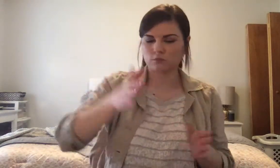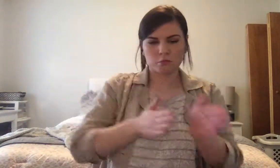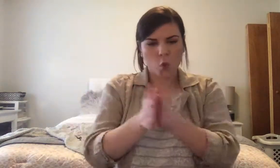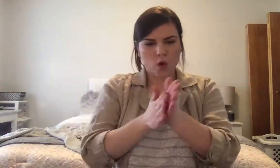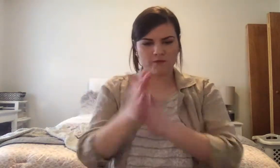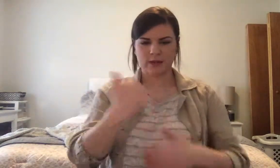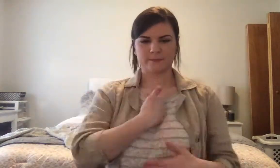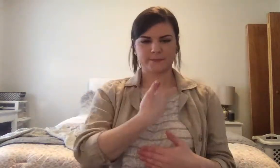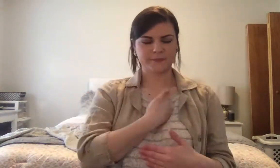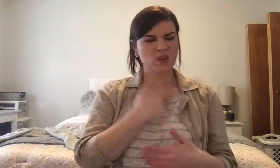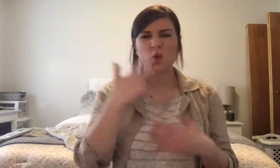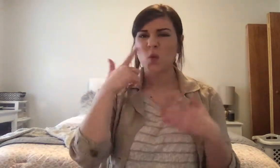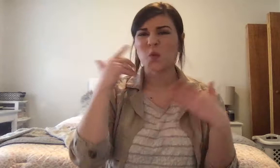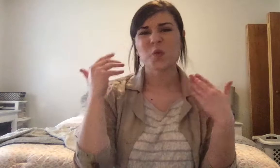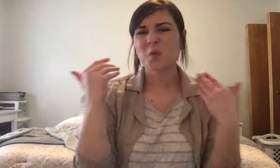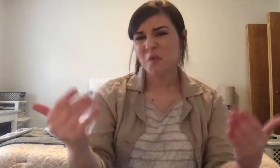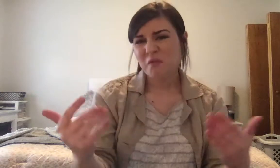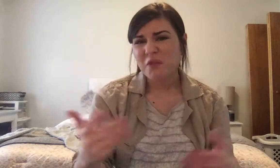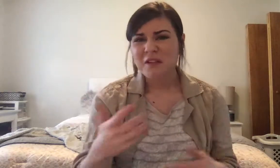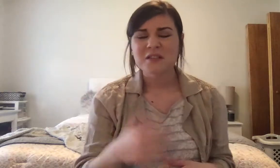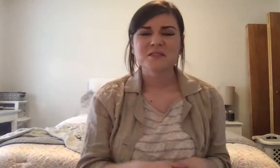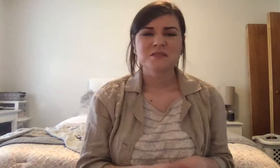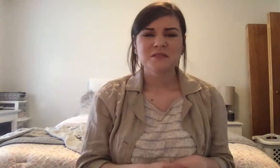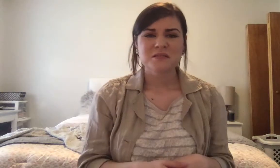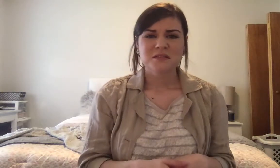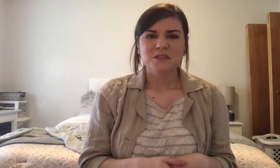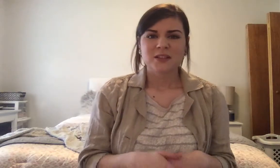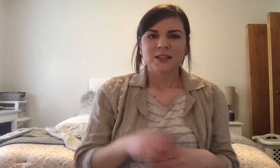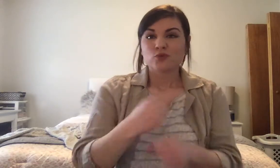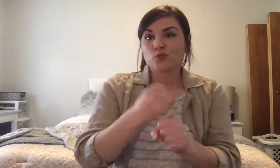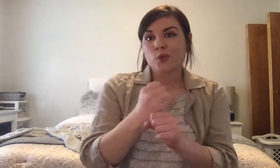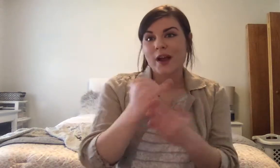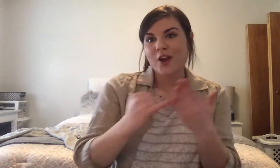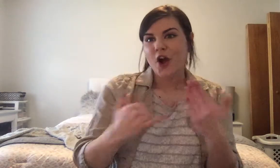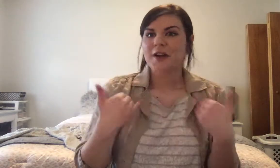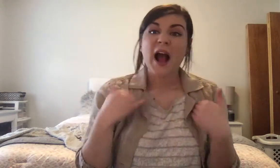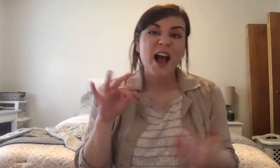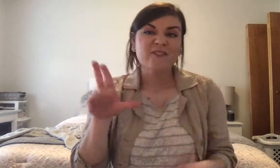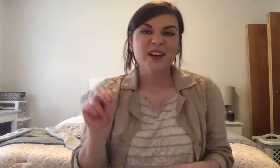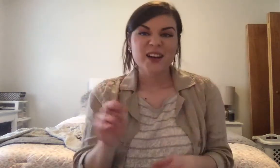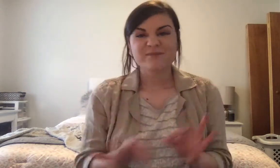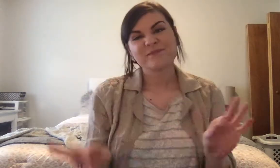just go for it and create art and have fun. Thanks.